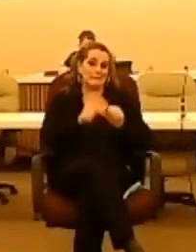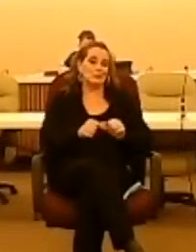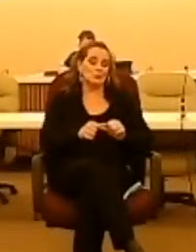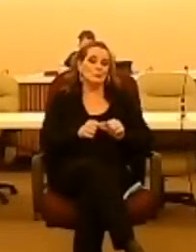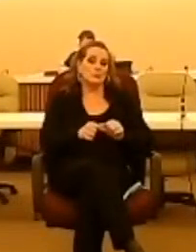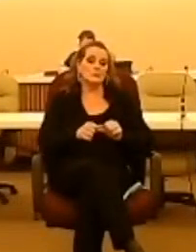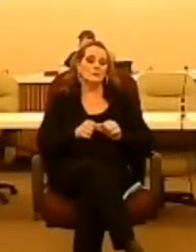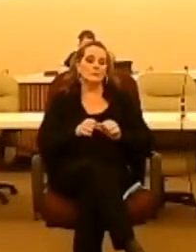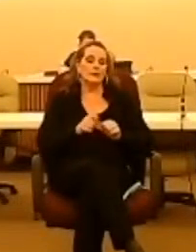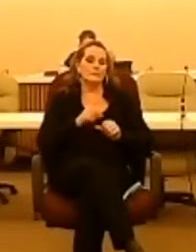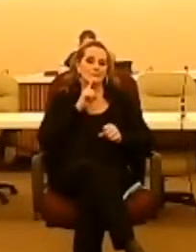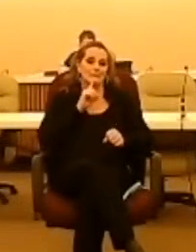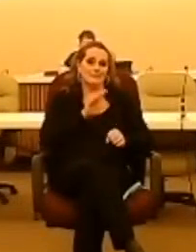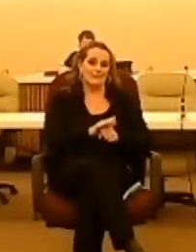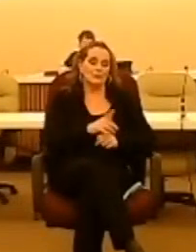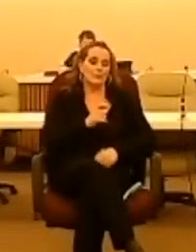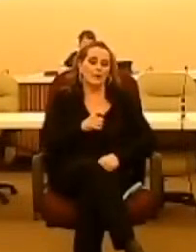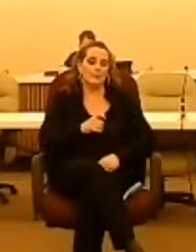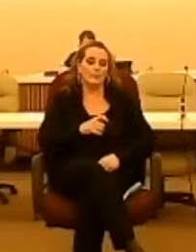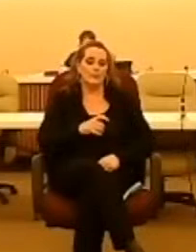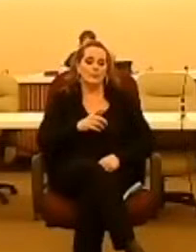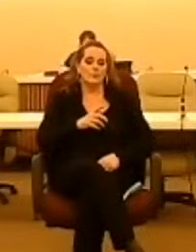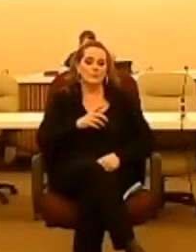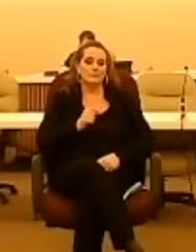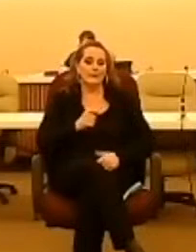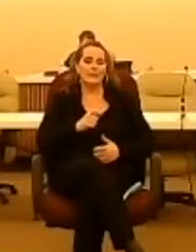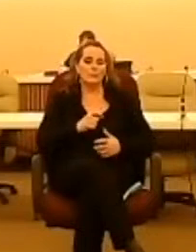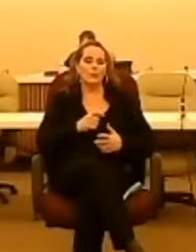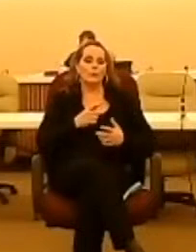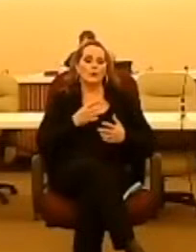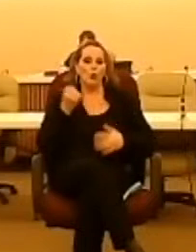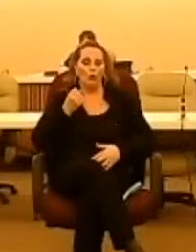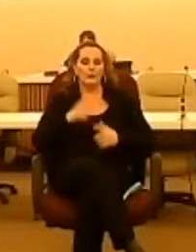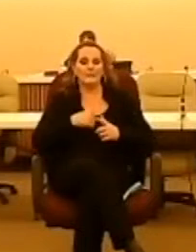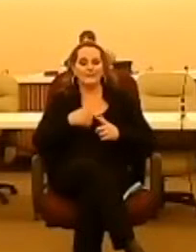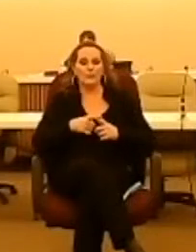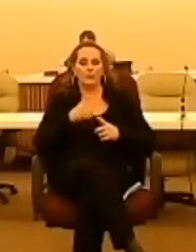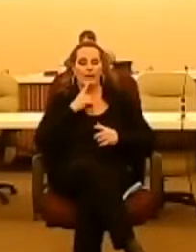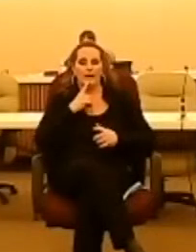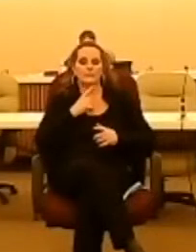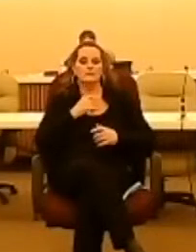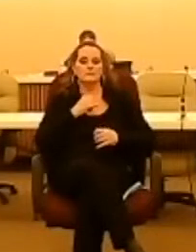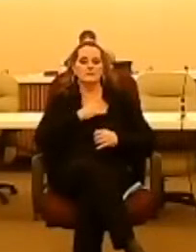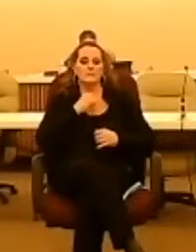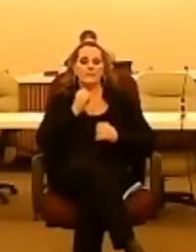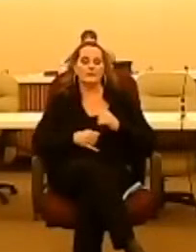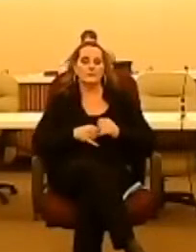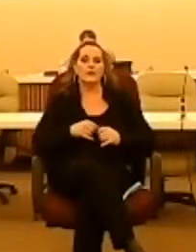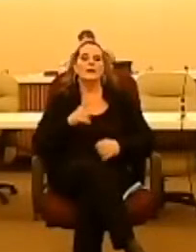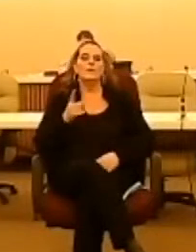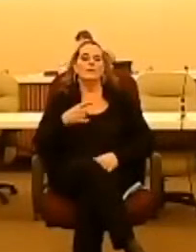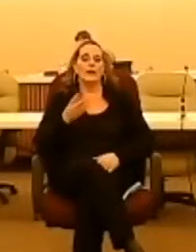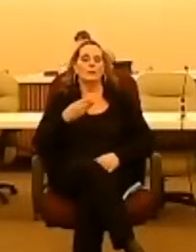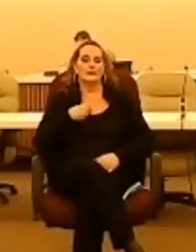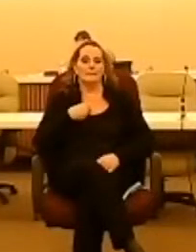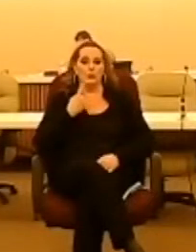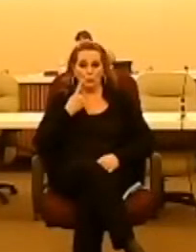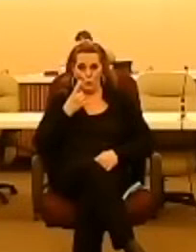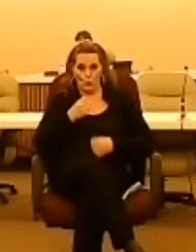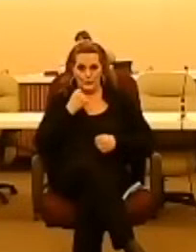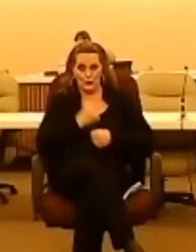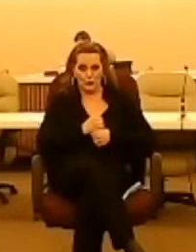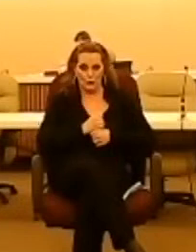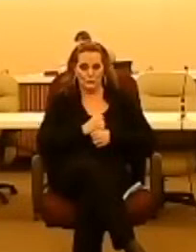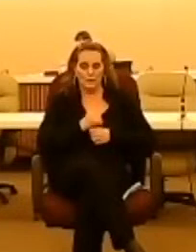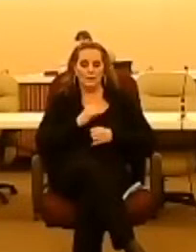but make it contingent upon their final authorization. They would essentially have 1 year to provide that final authorization.